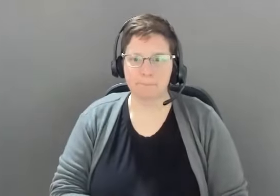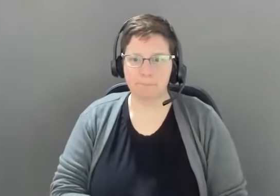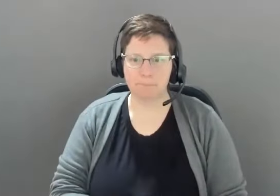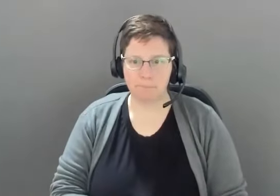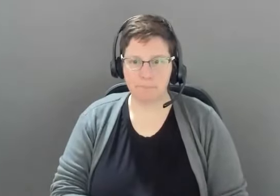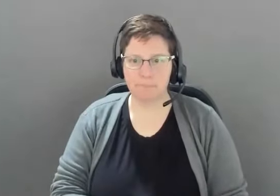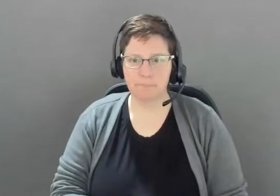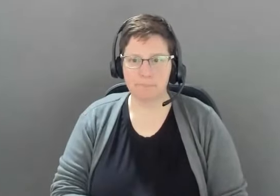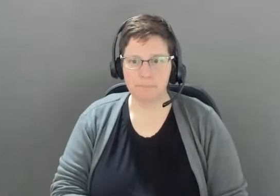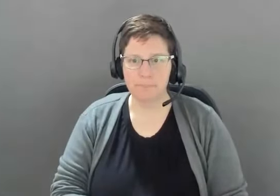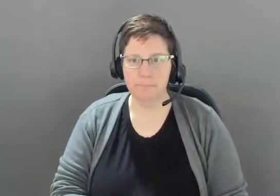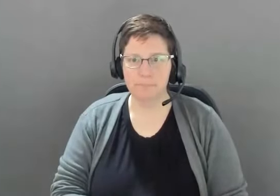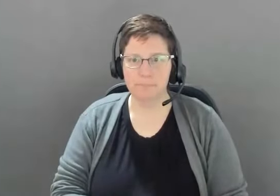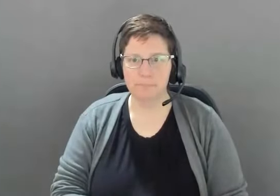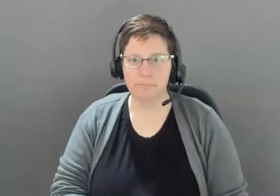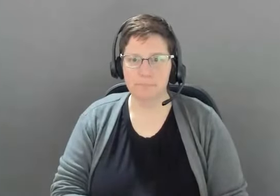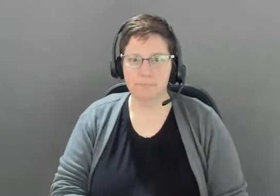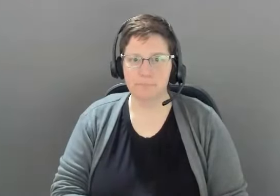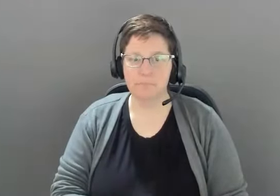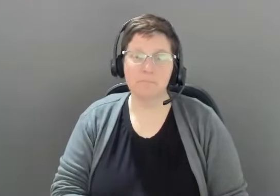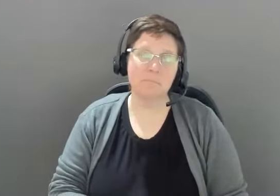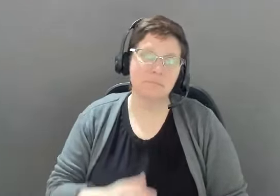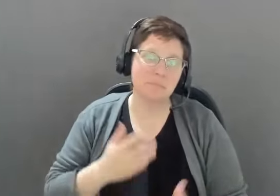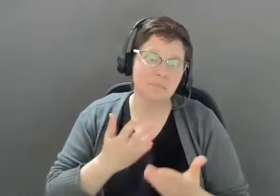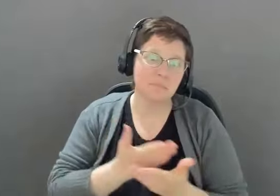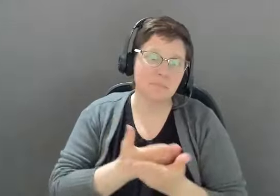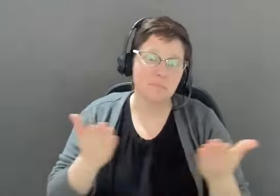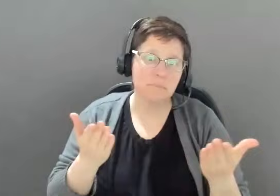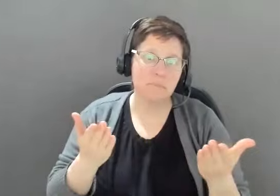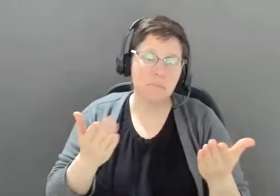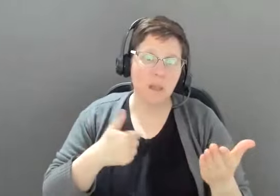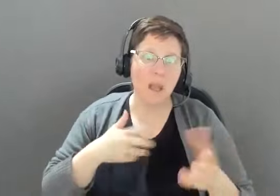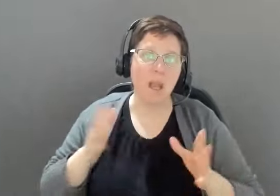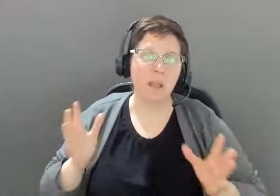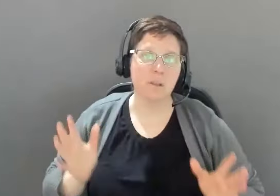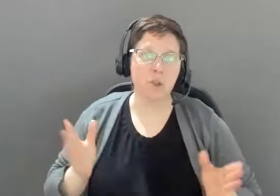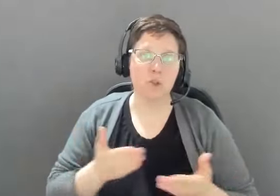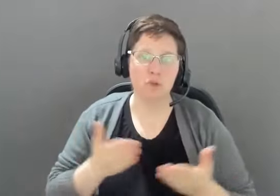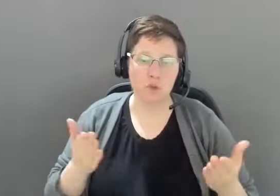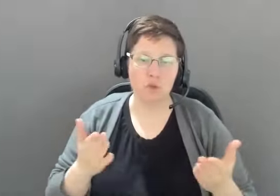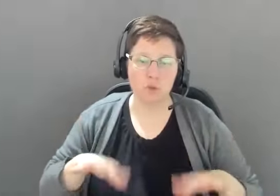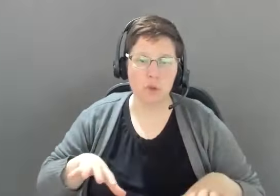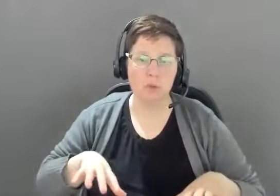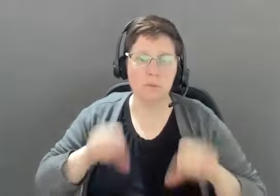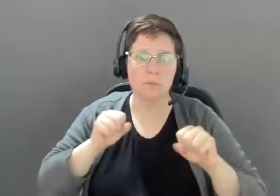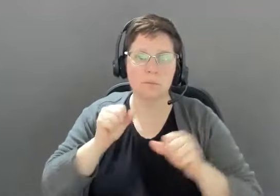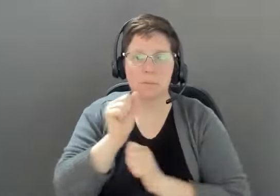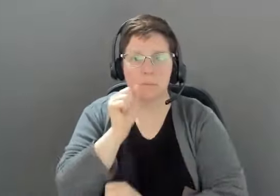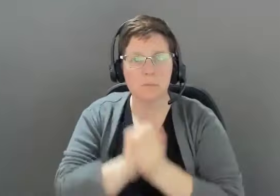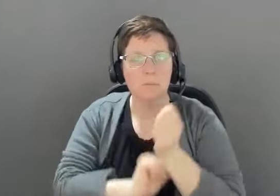To everyone here today, I encourage you to take action in your own province. Inspire others to support this